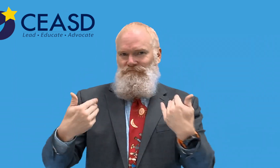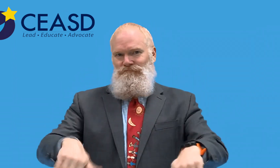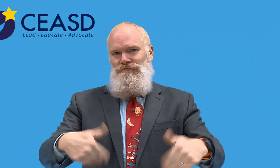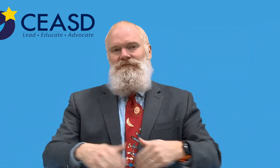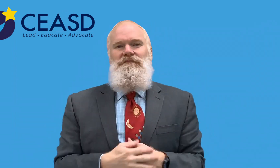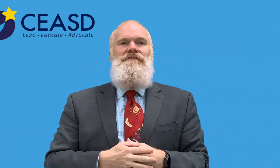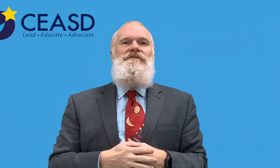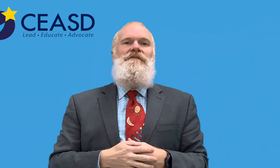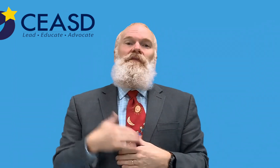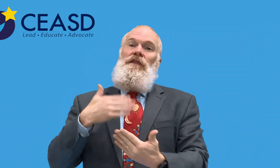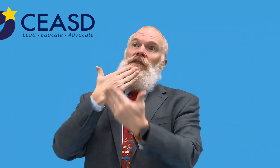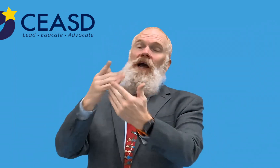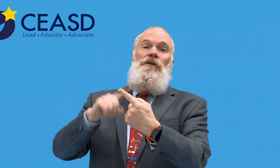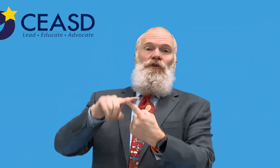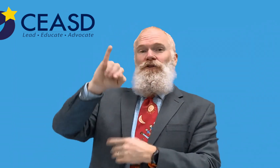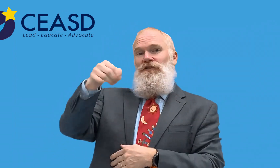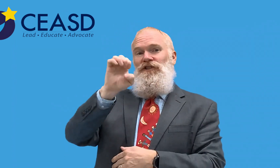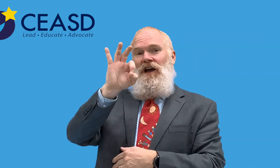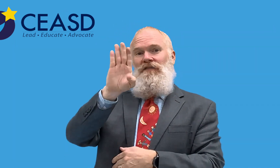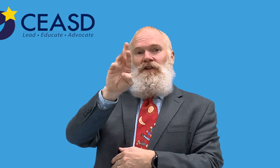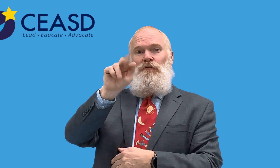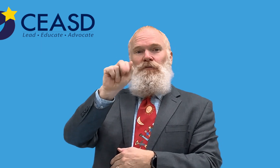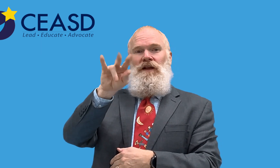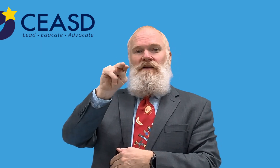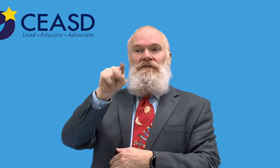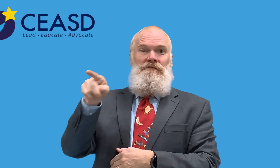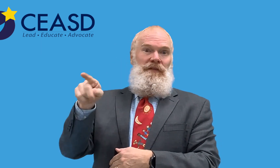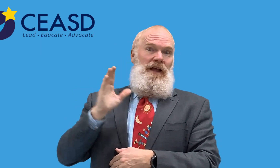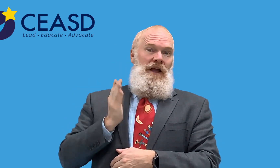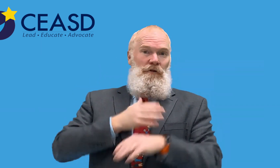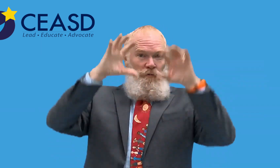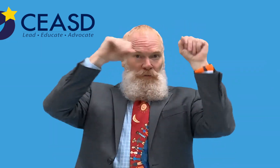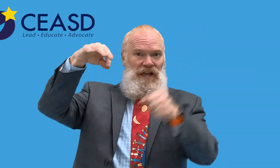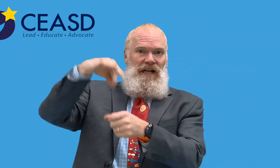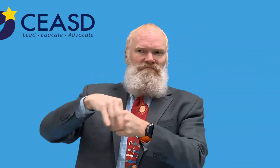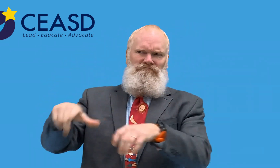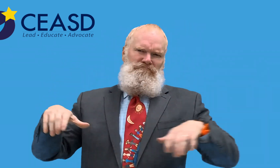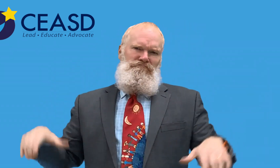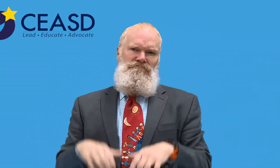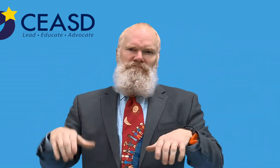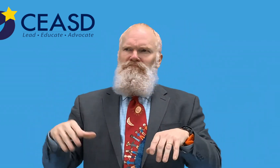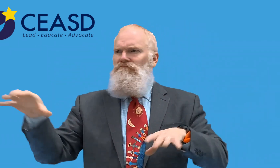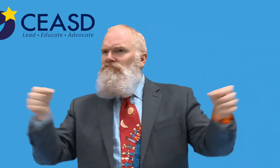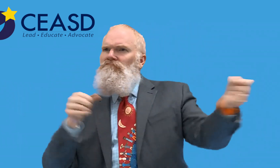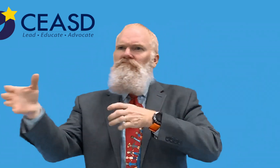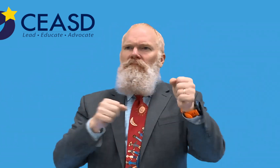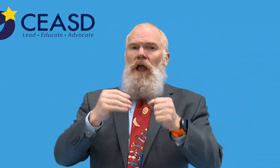and to support the organization that serves you. This has been an exciting and successful enterprise thus far. I